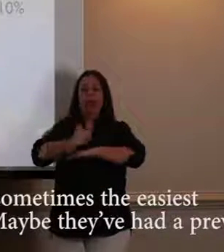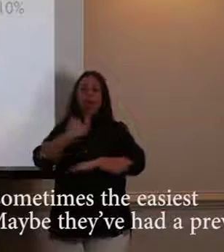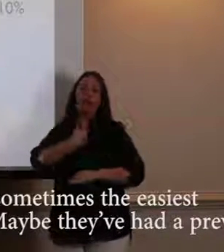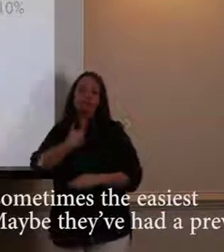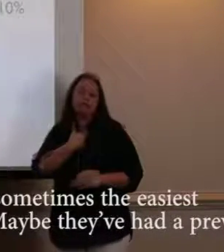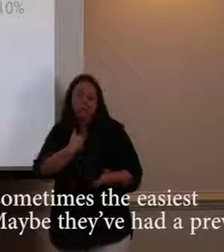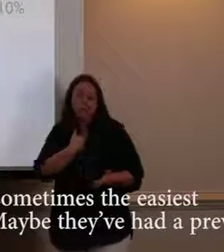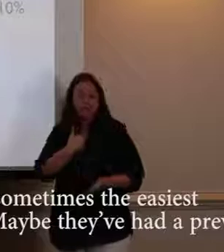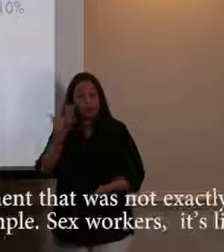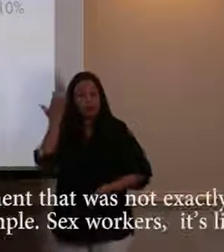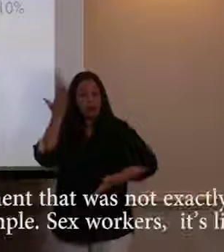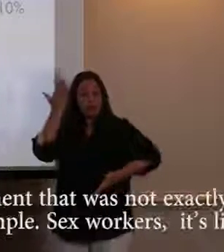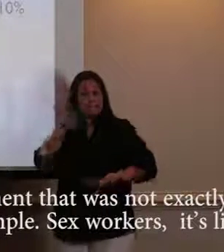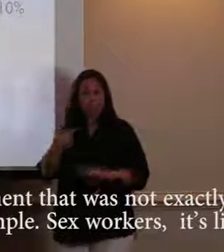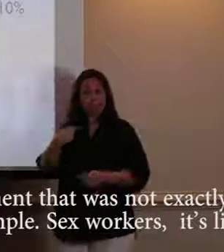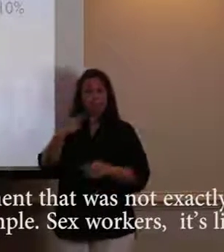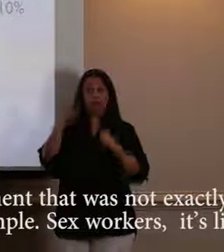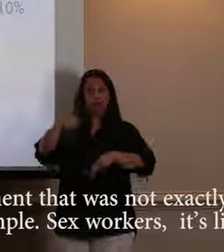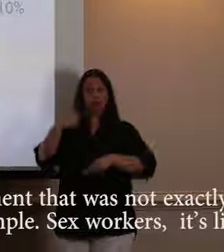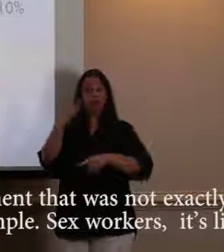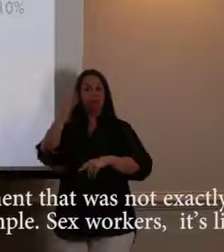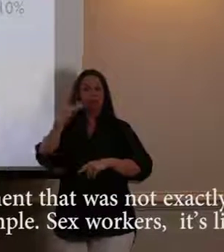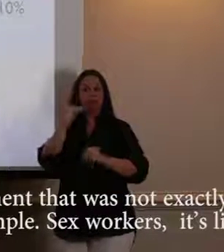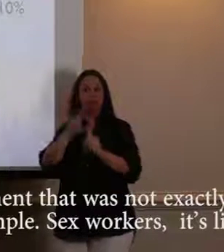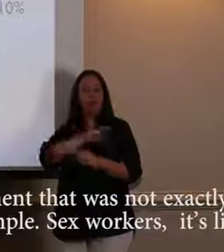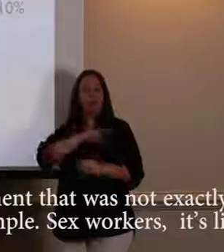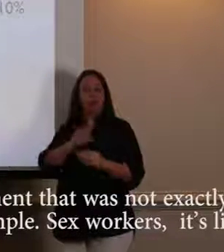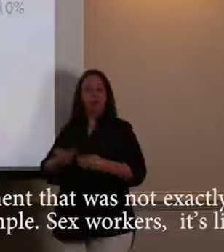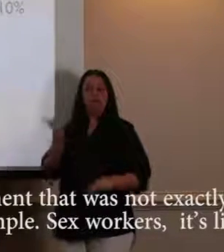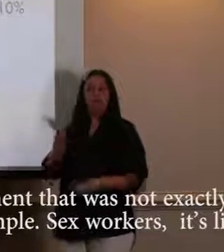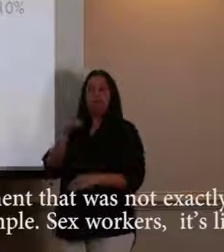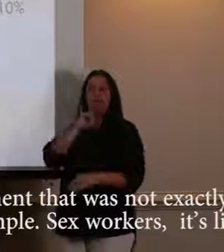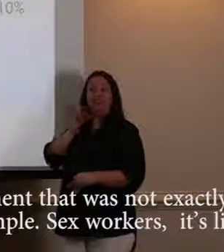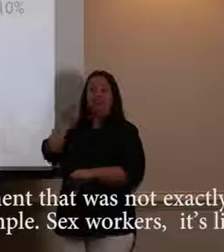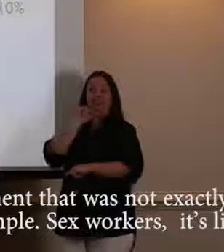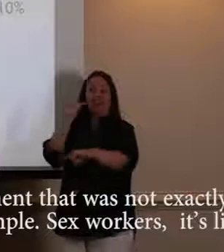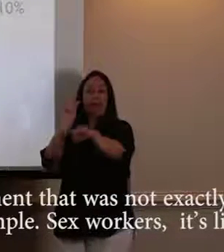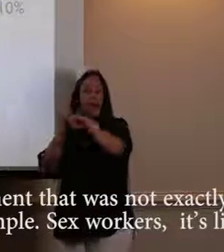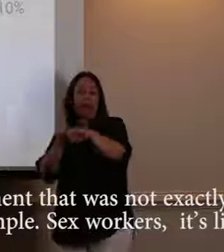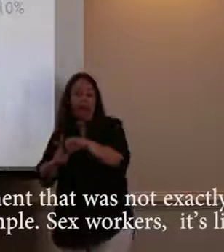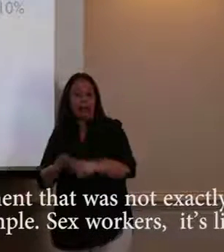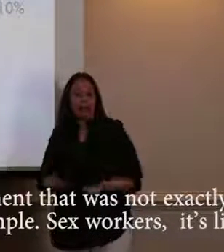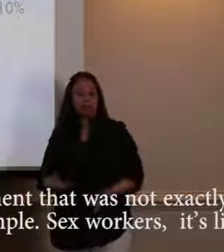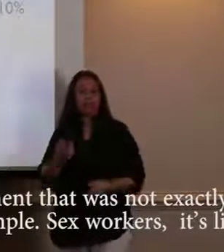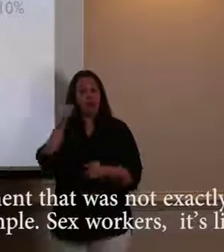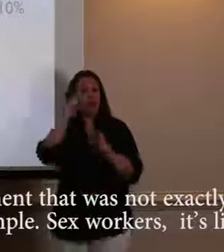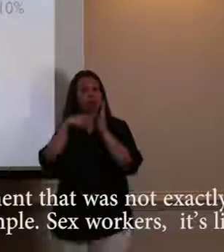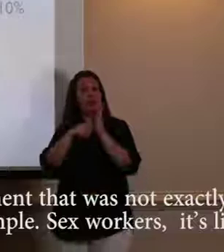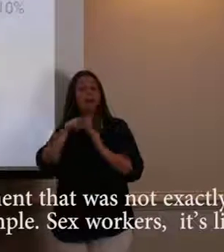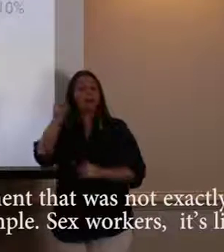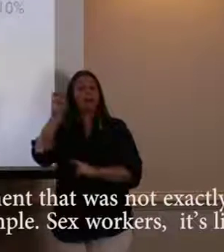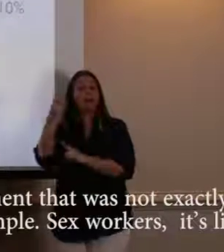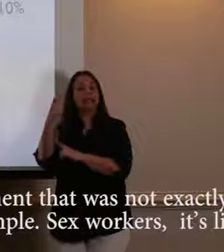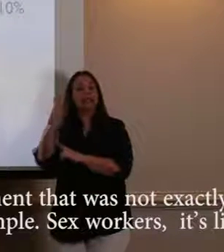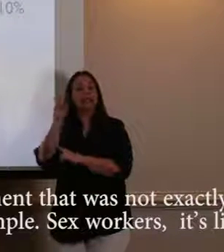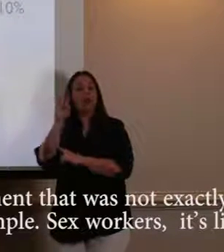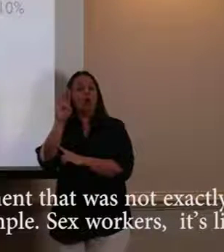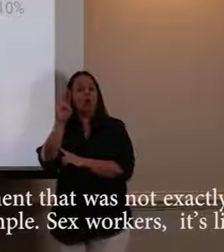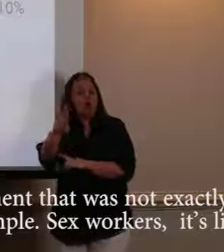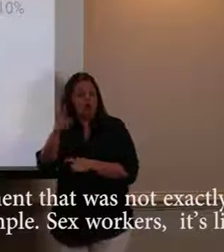Maybe they've had a previous experience with law enforcement that was not exactly positive. Sex workers, for example. Sex workers,